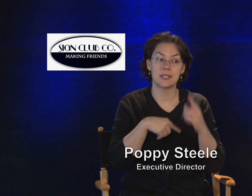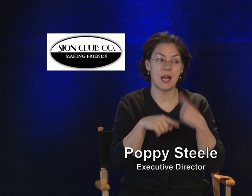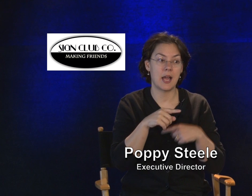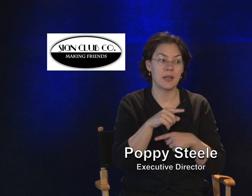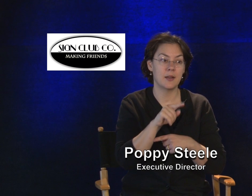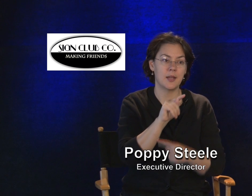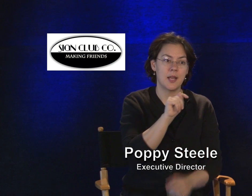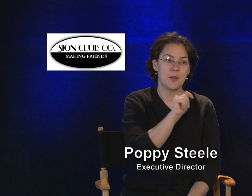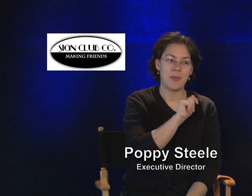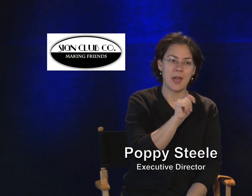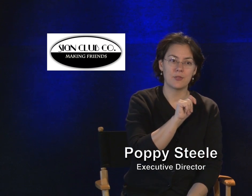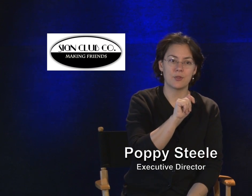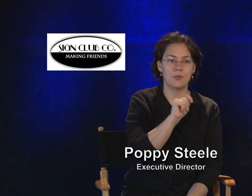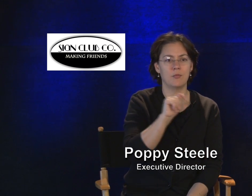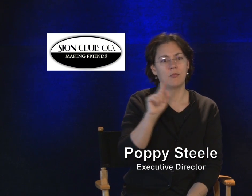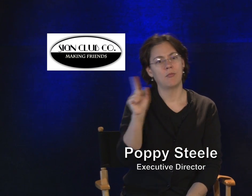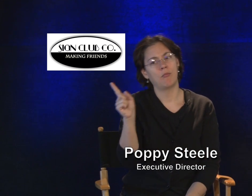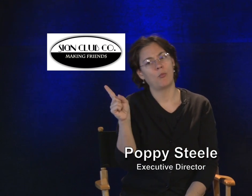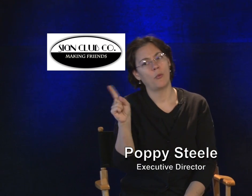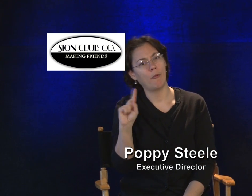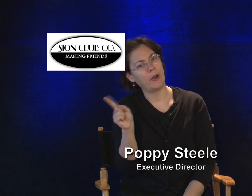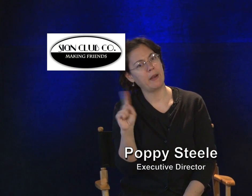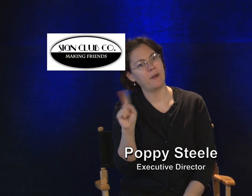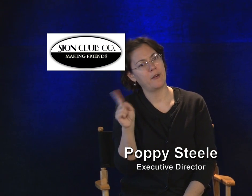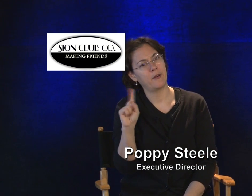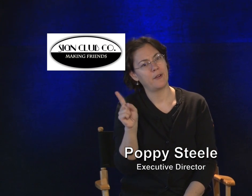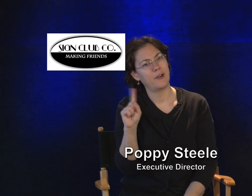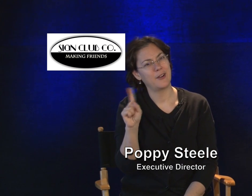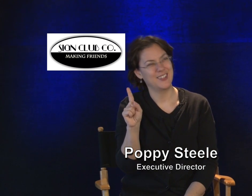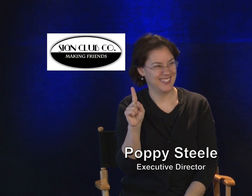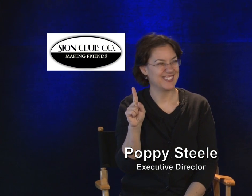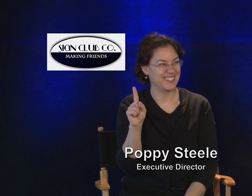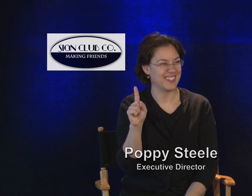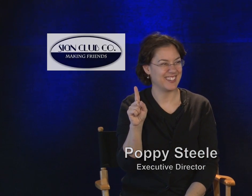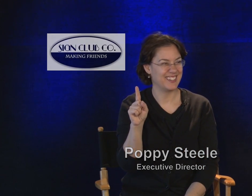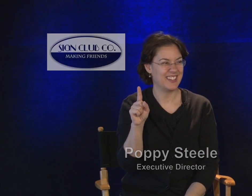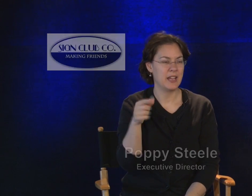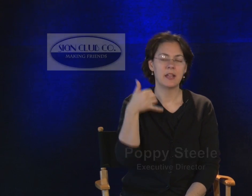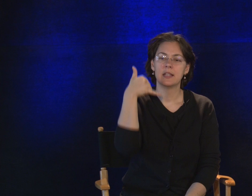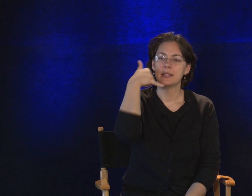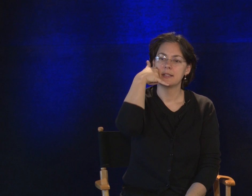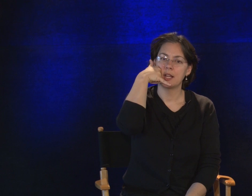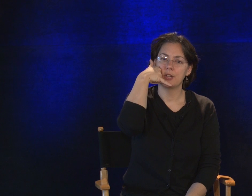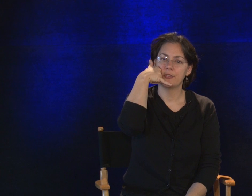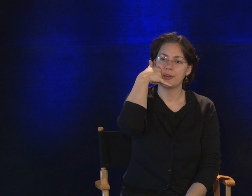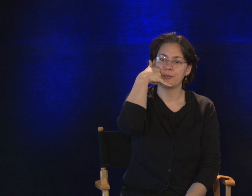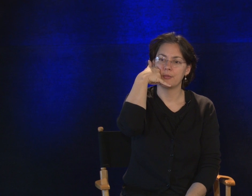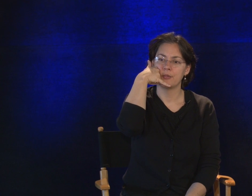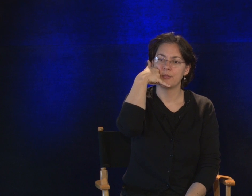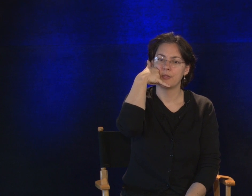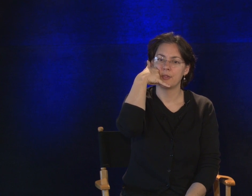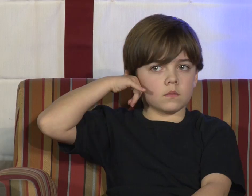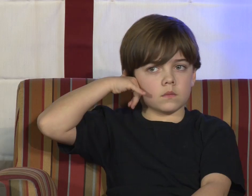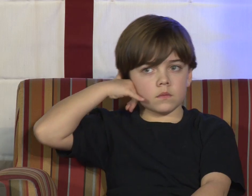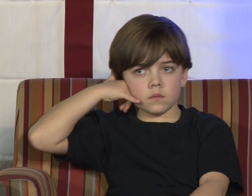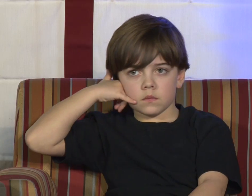sign. Bathroom. Where? Good. Telephone. Where?